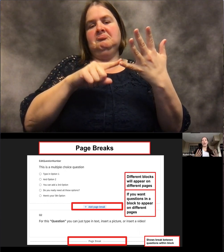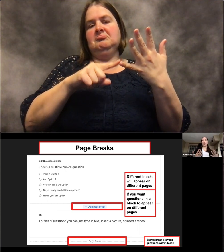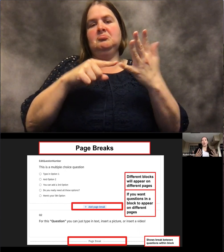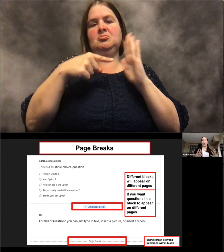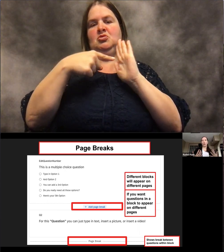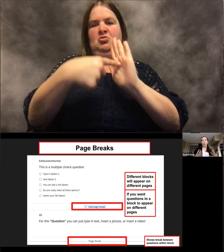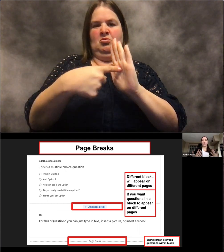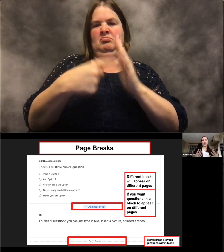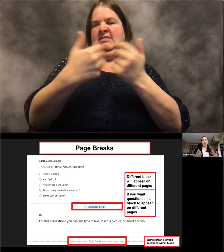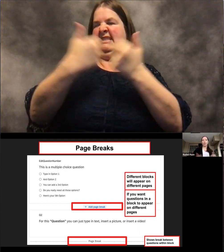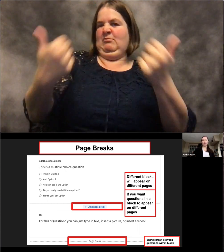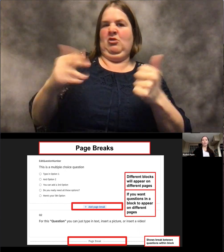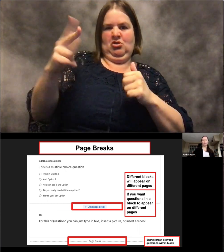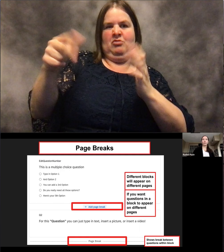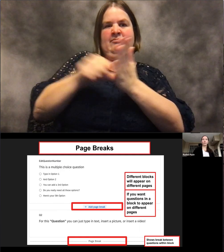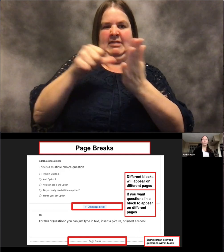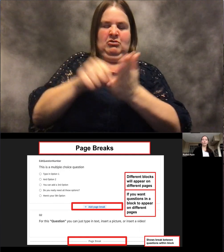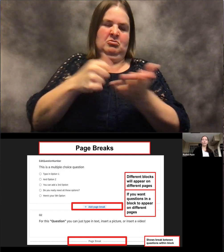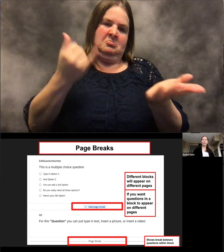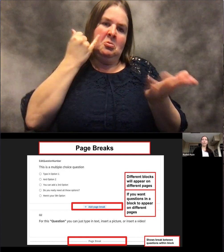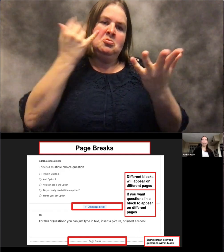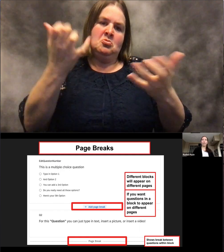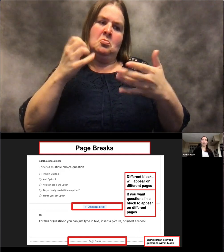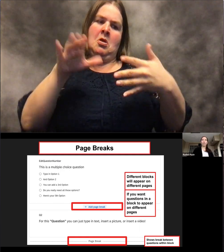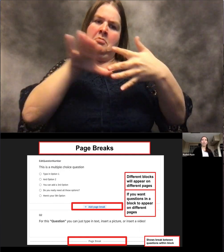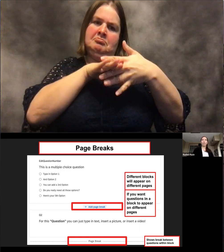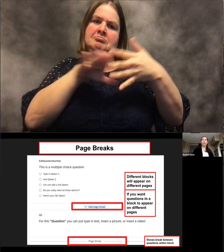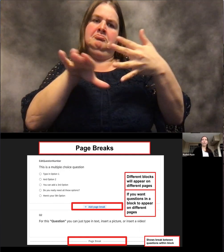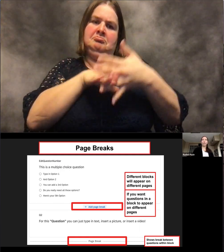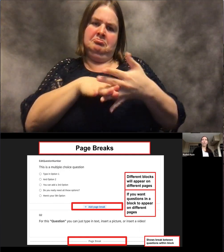gets a page all to itself.